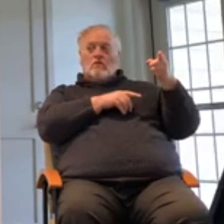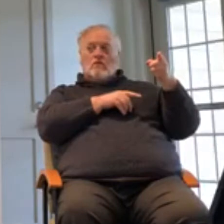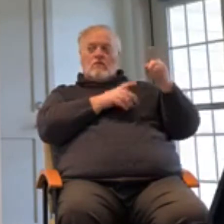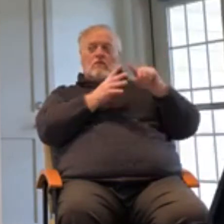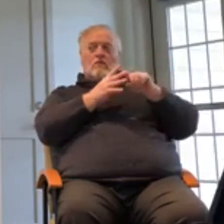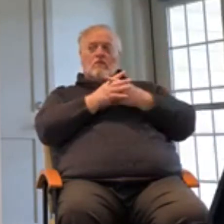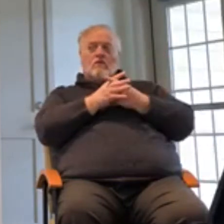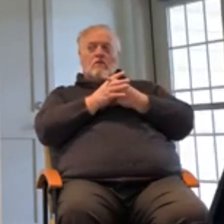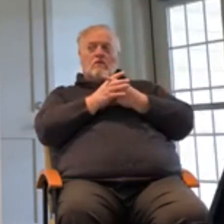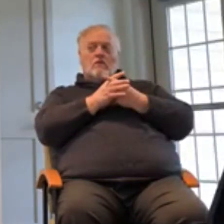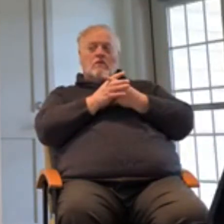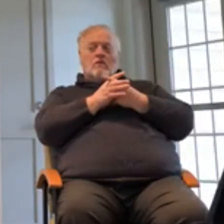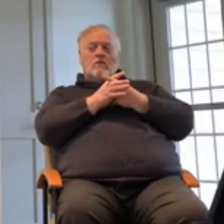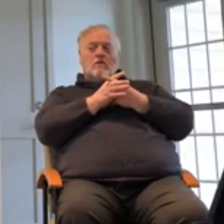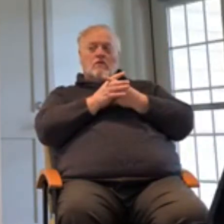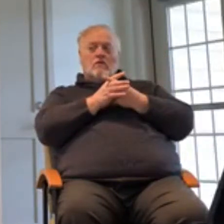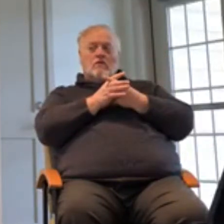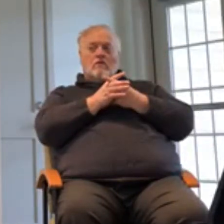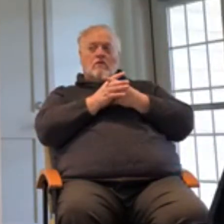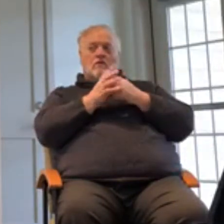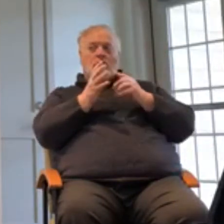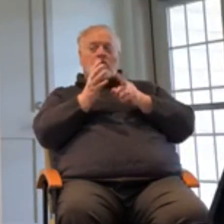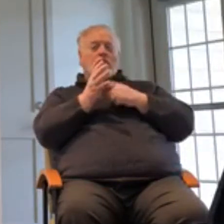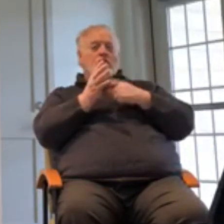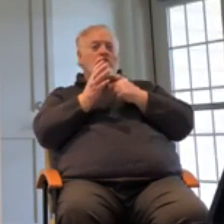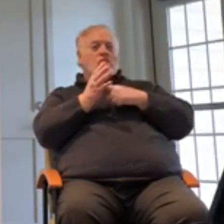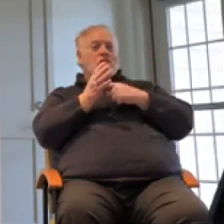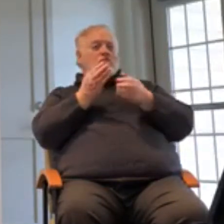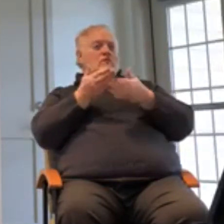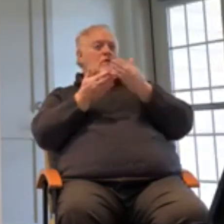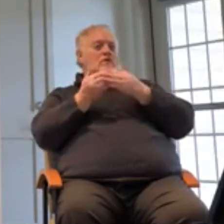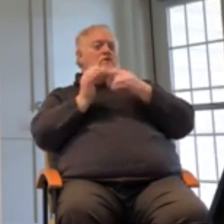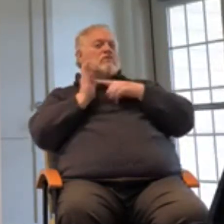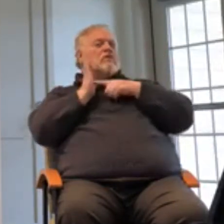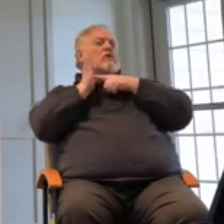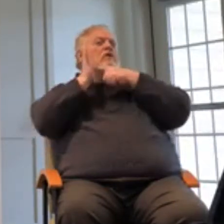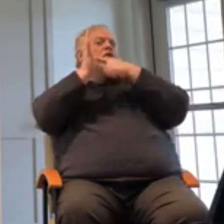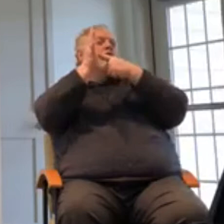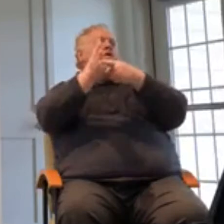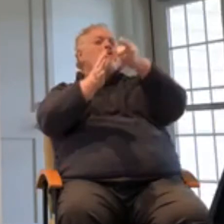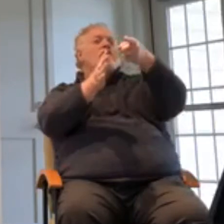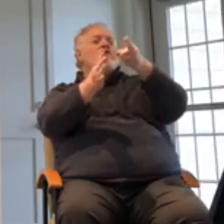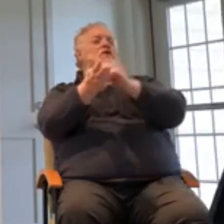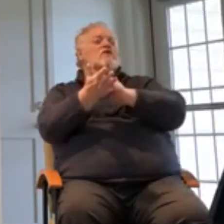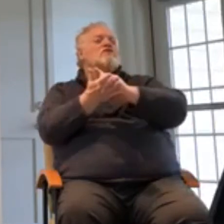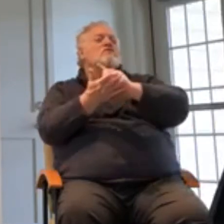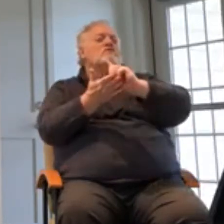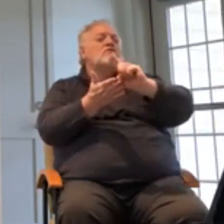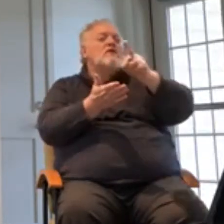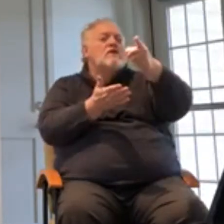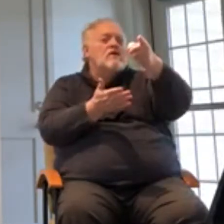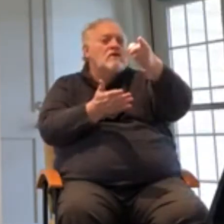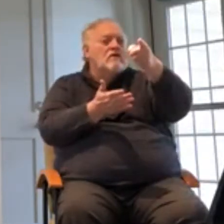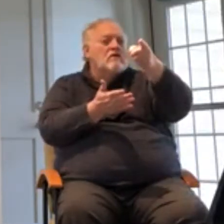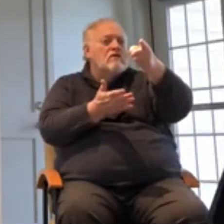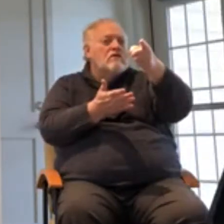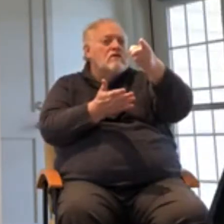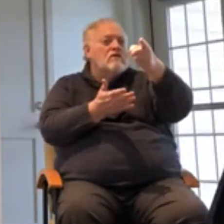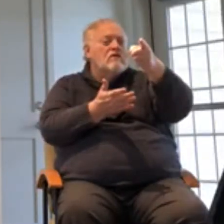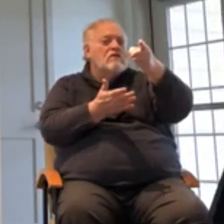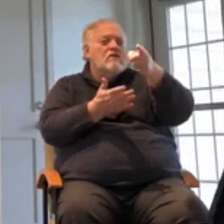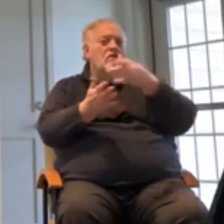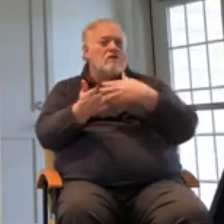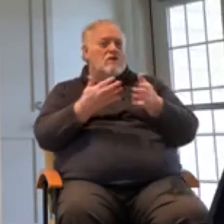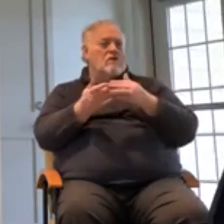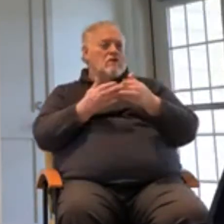Starts out as just something simple. Show that you're dedicated, right? So you may